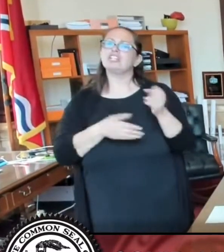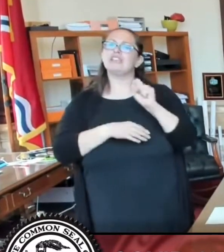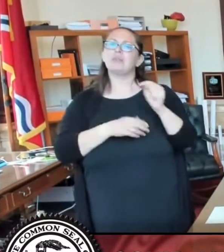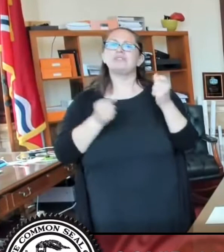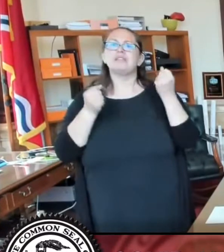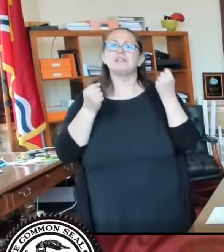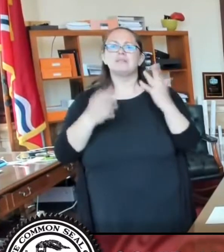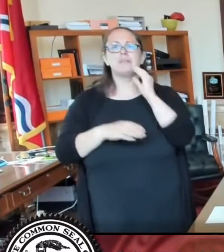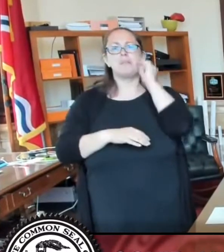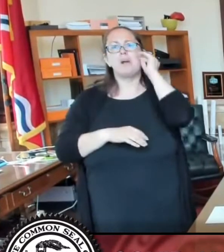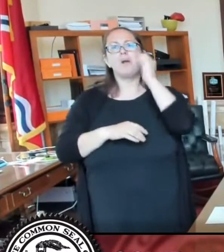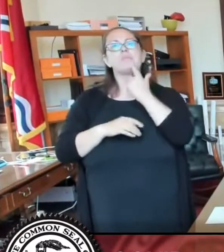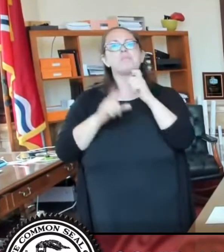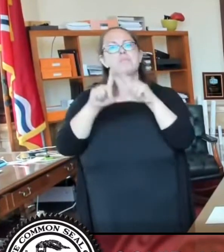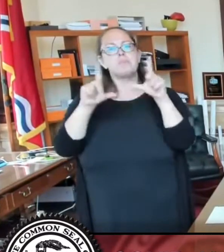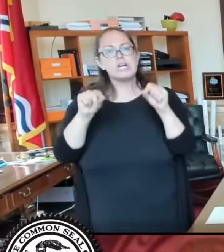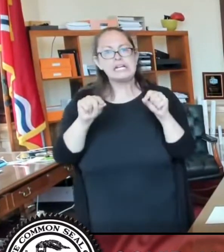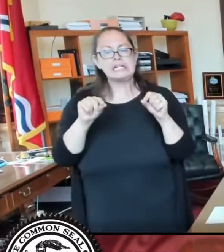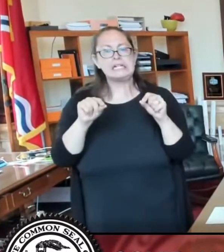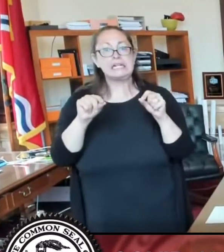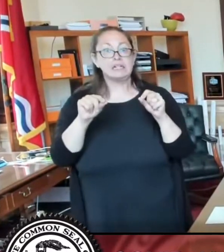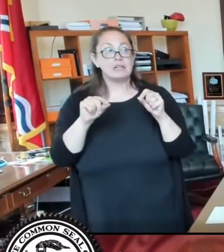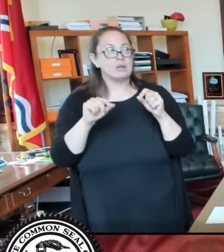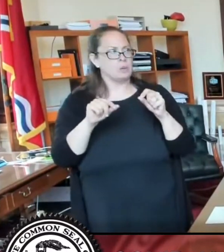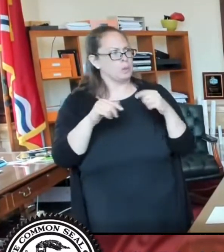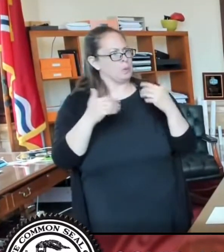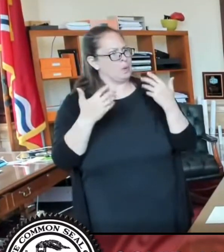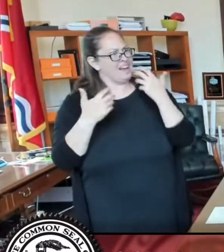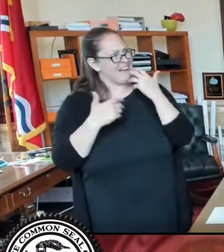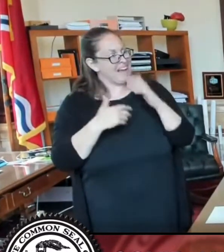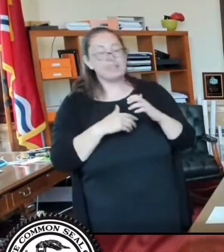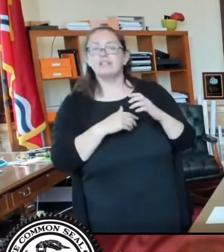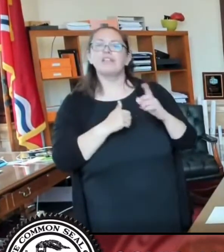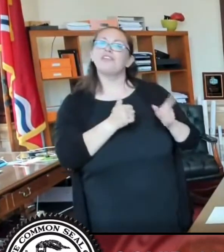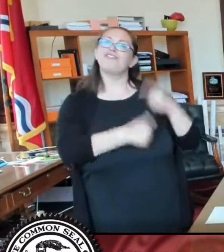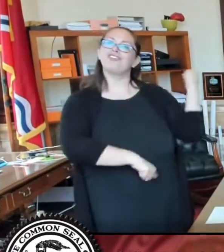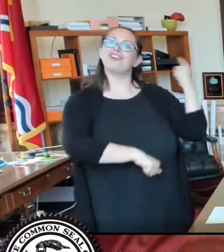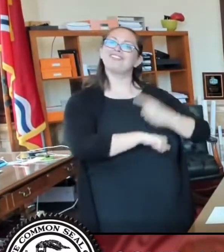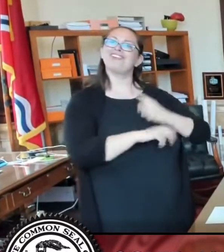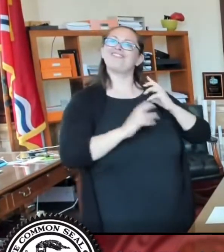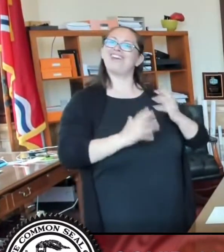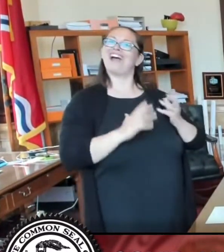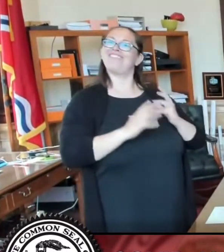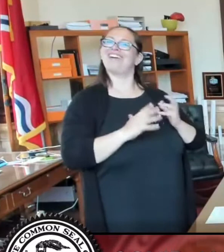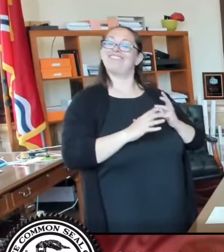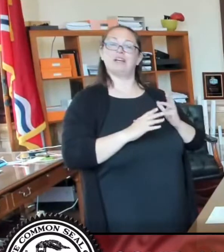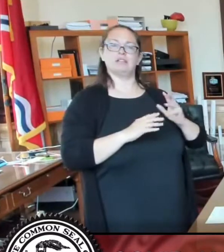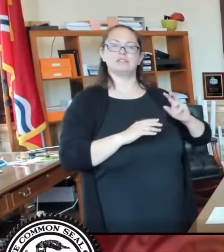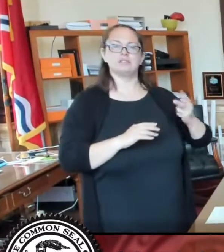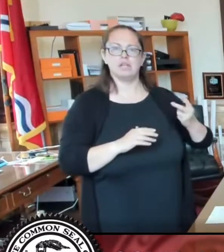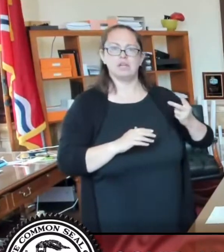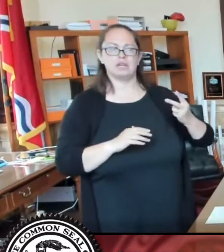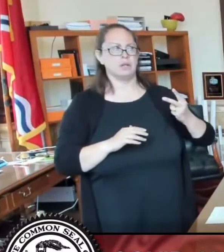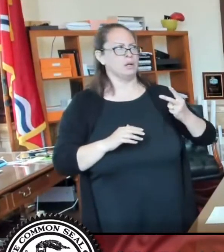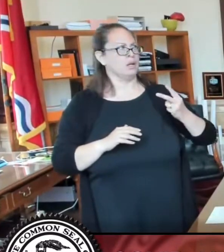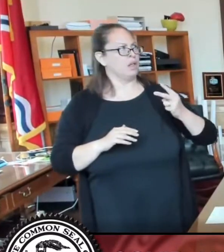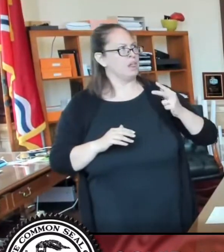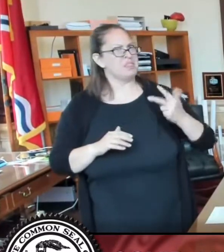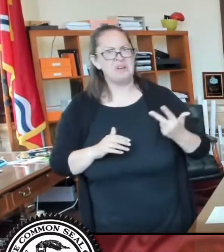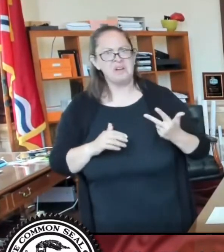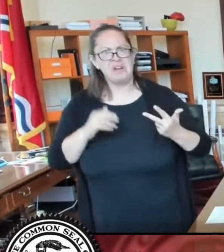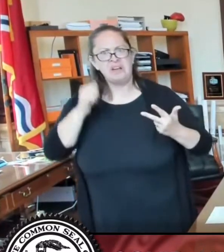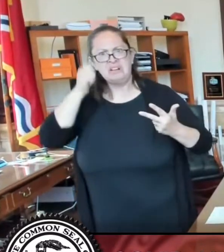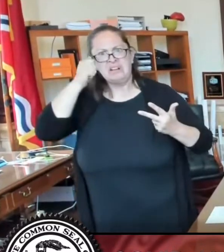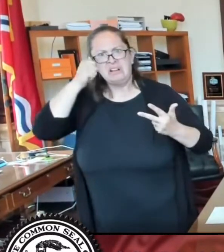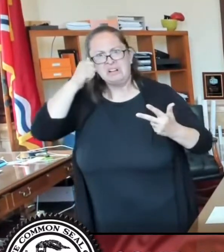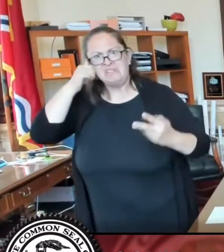they tend to heat up over time. It's not the first hot day, it's the second, third, fourth, fifth hot day, and we've